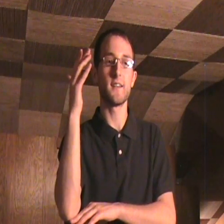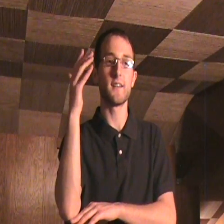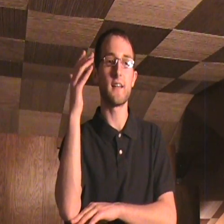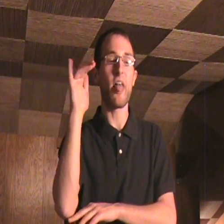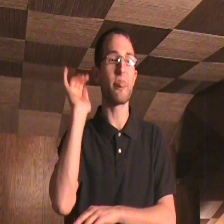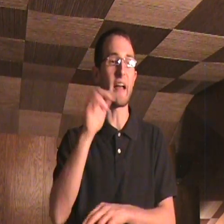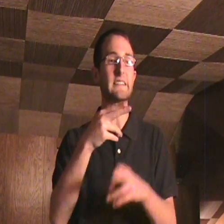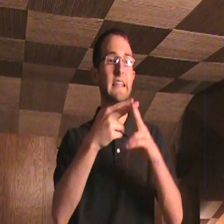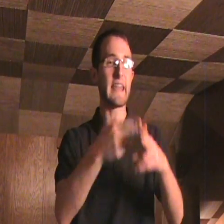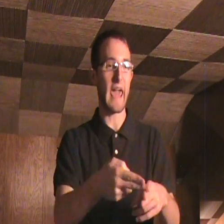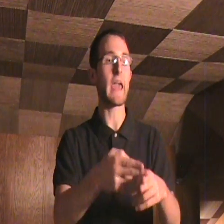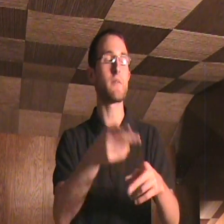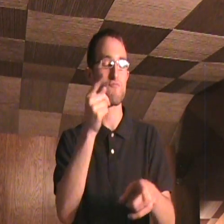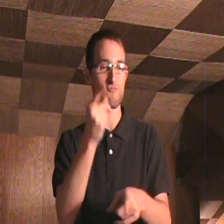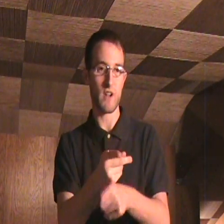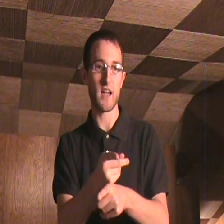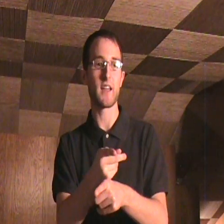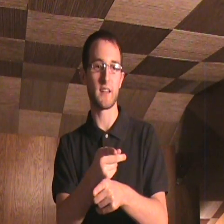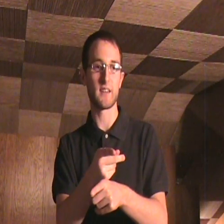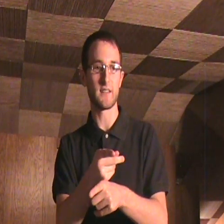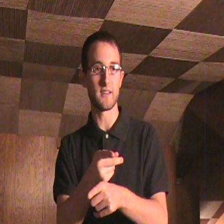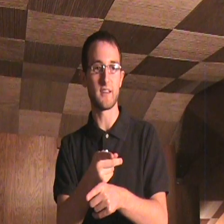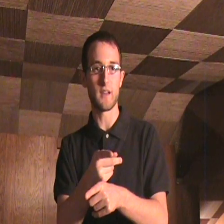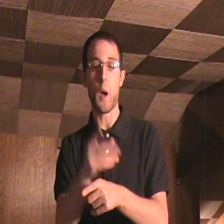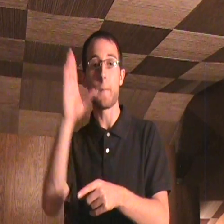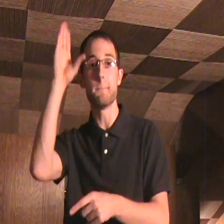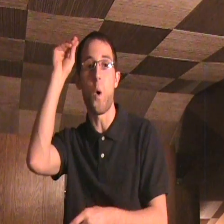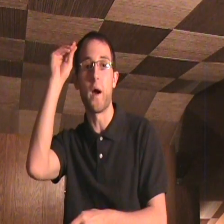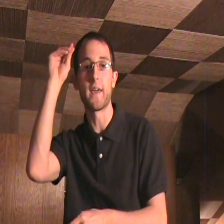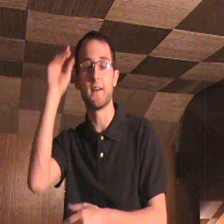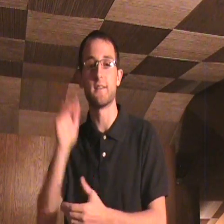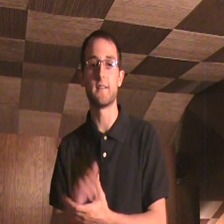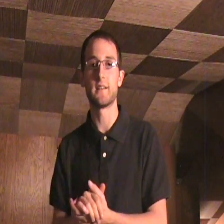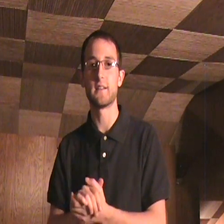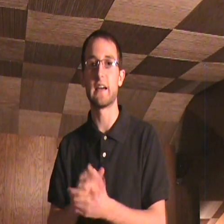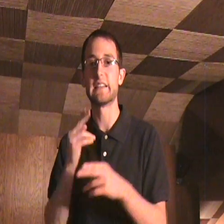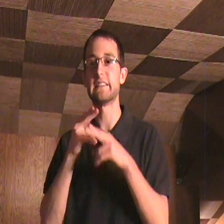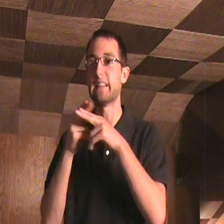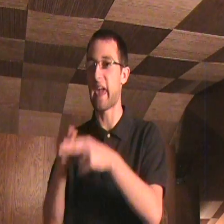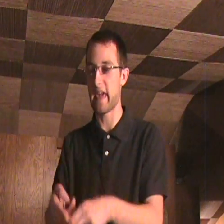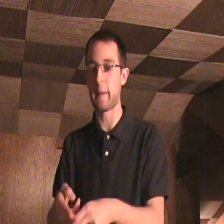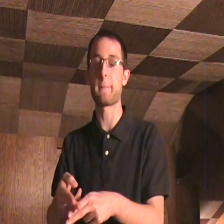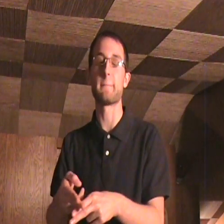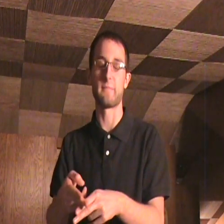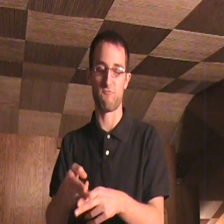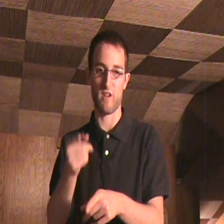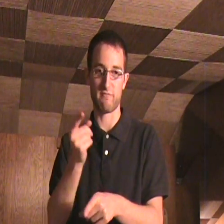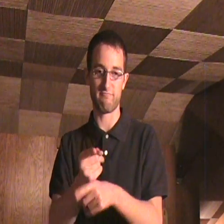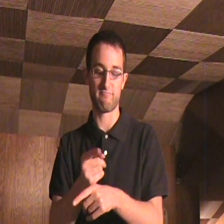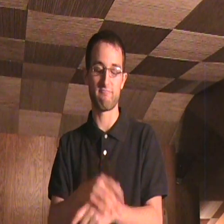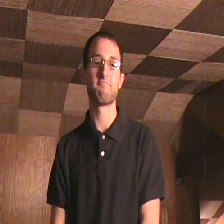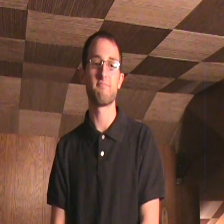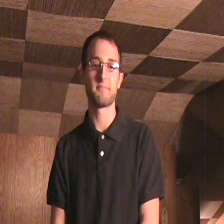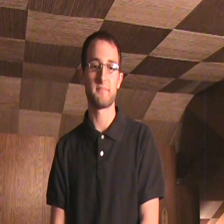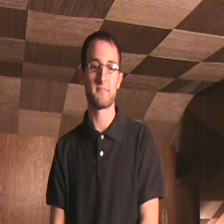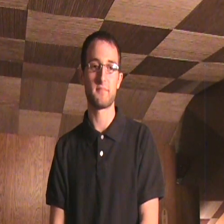Naming word. How about boy? Naming word. How about walking?